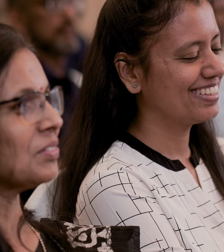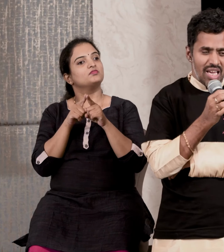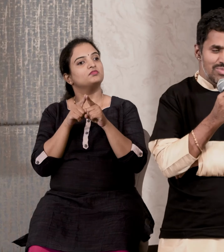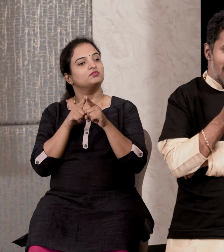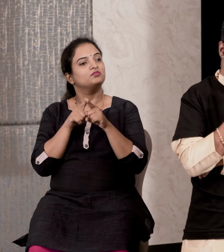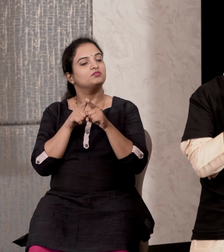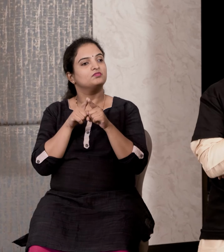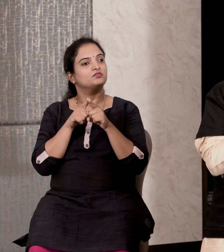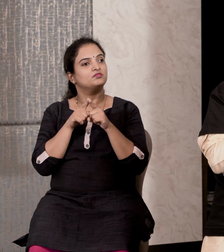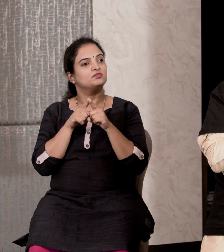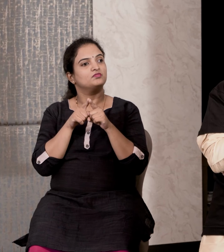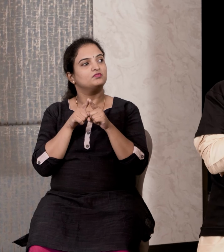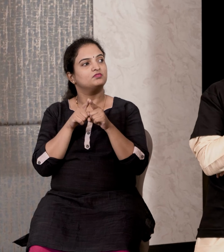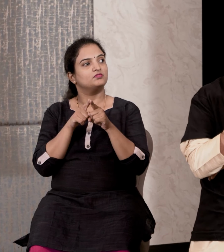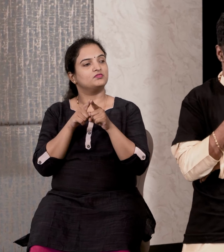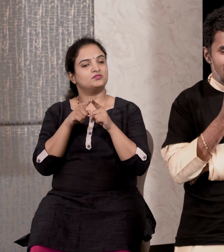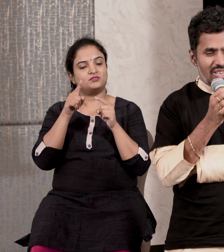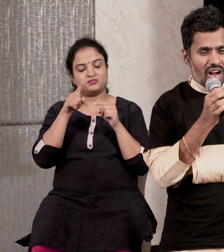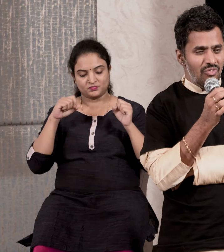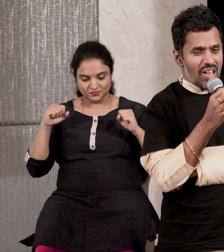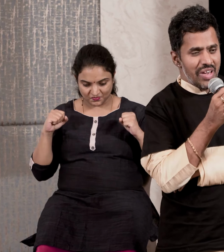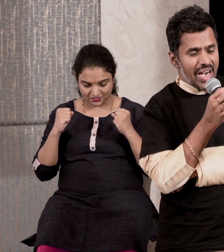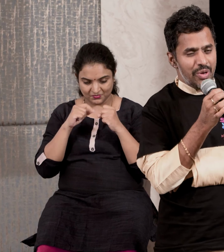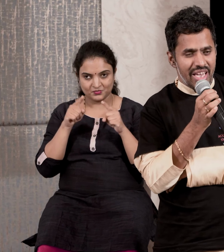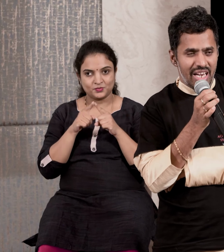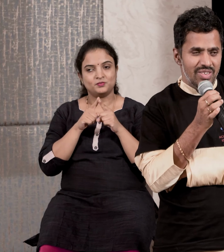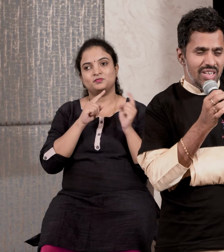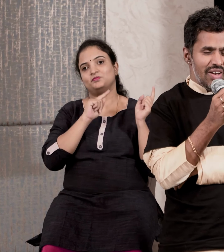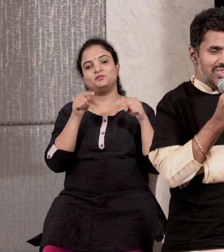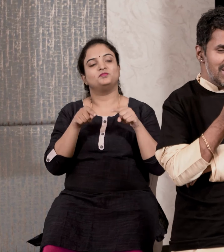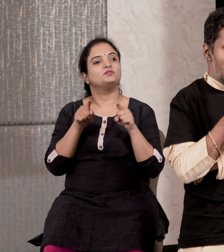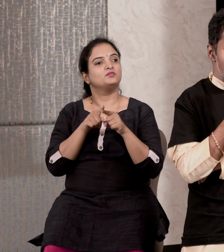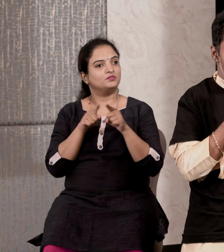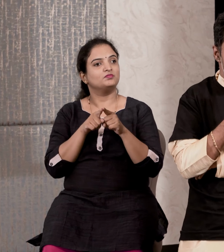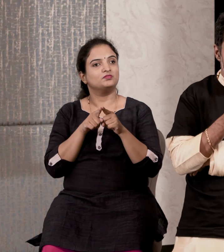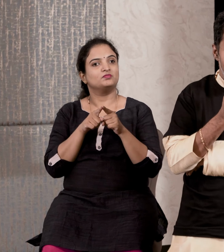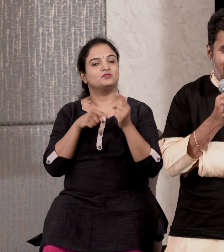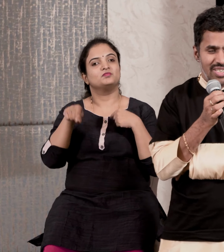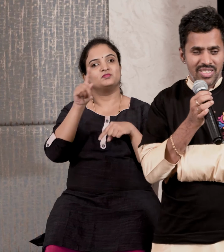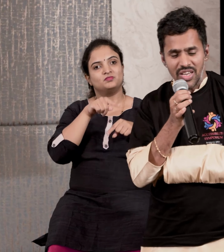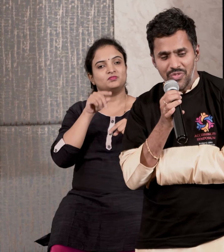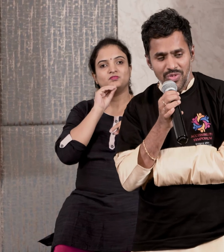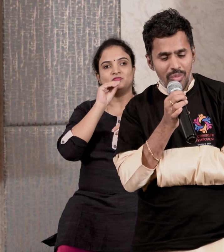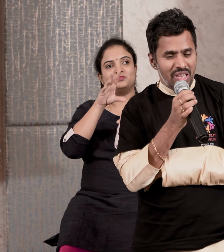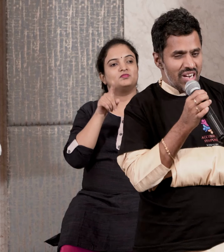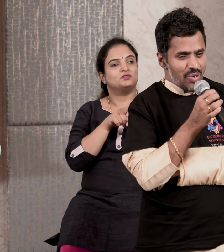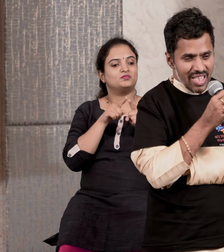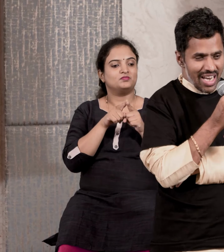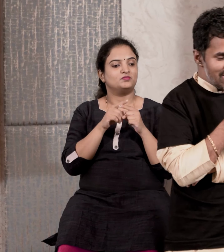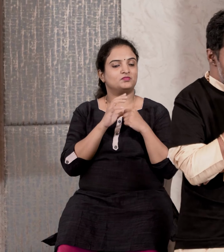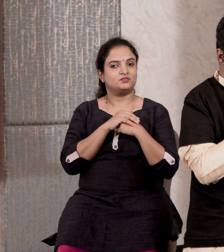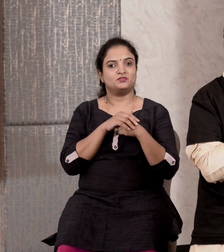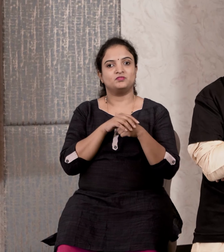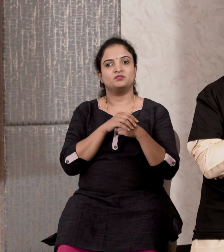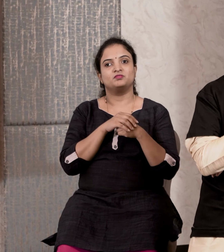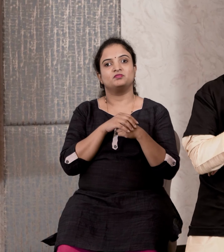all of your games had the purpose of why we are doing it. Everything has a message. Thank you so much for doing